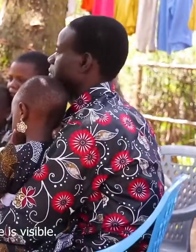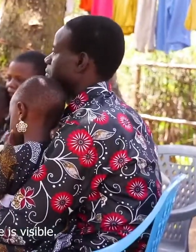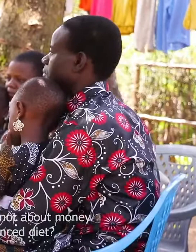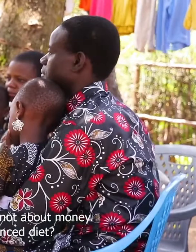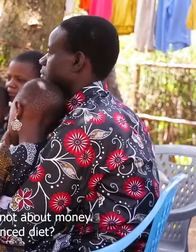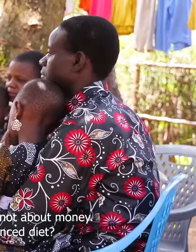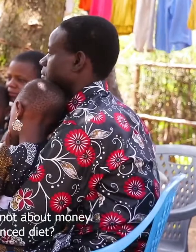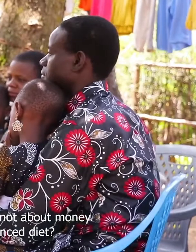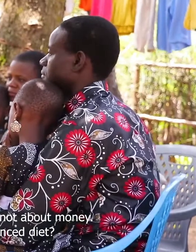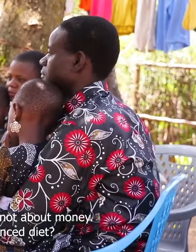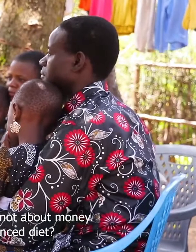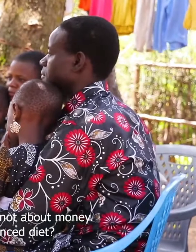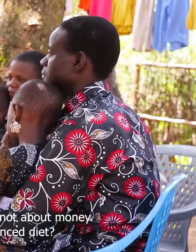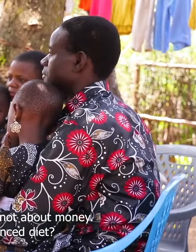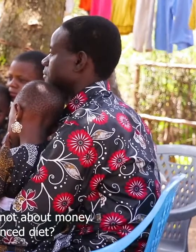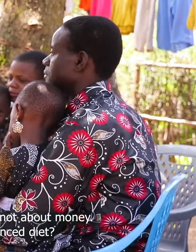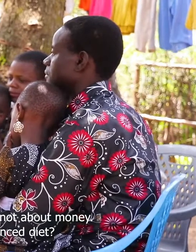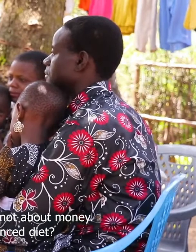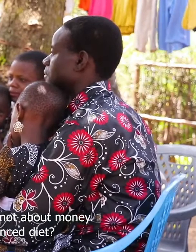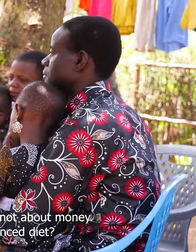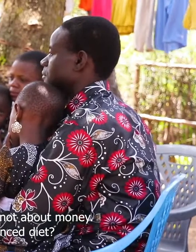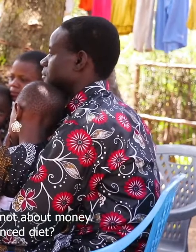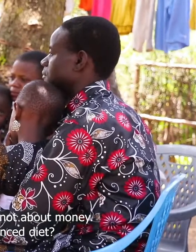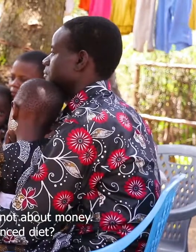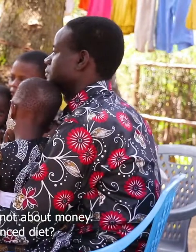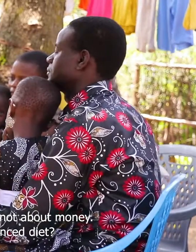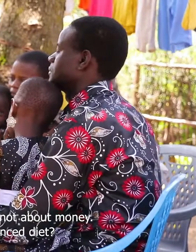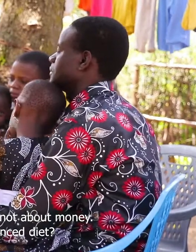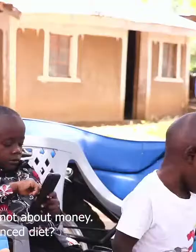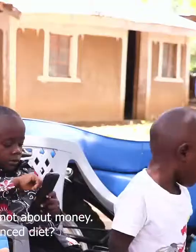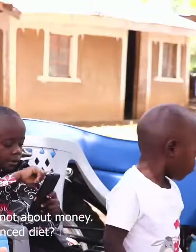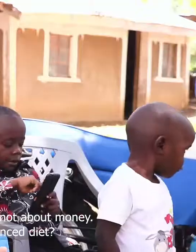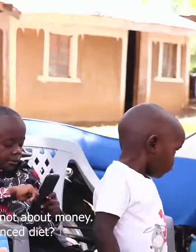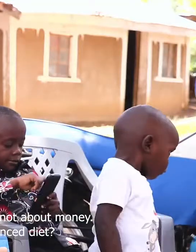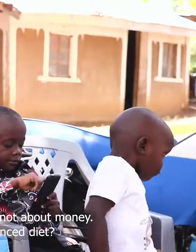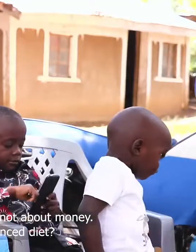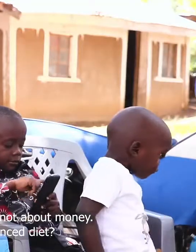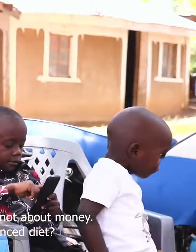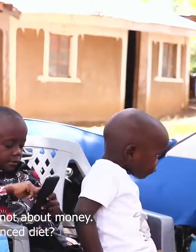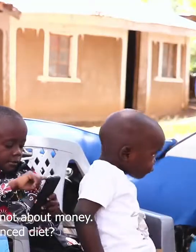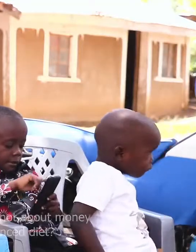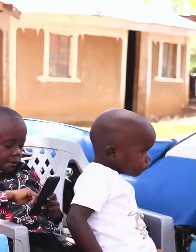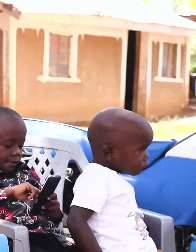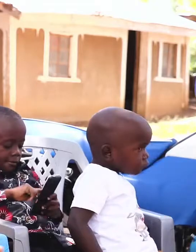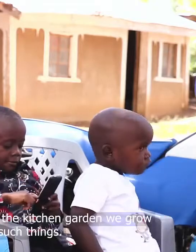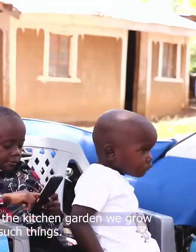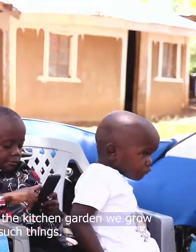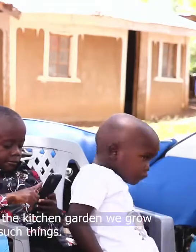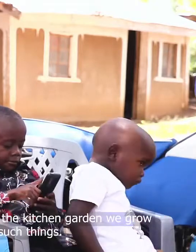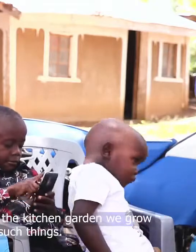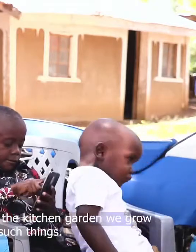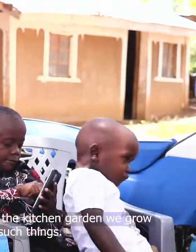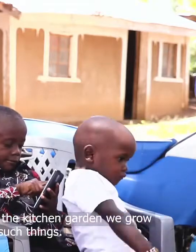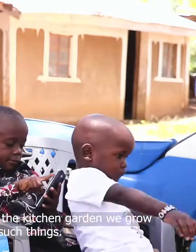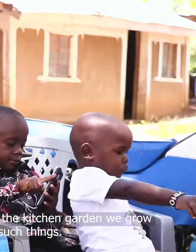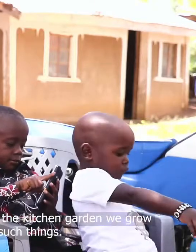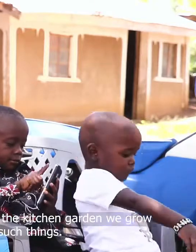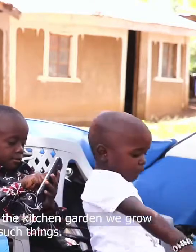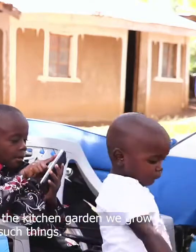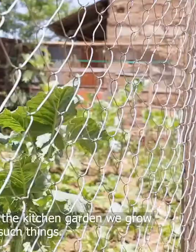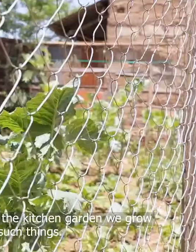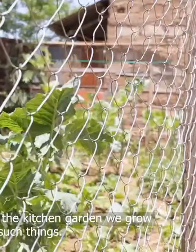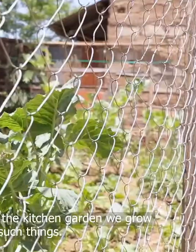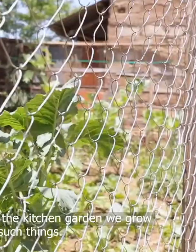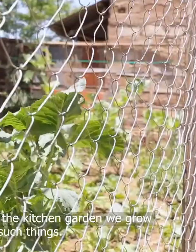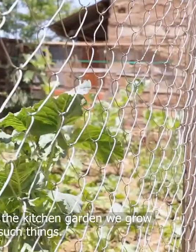is there. I've learned things that all things is not about money. How can I find a balanced diet? They introduce